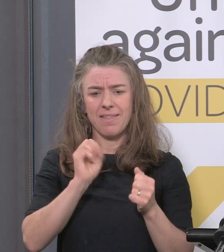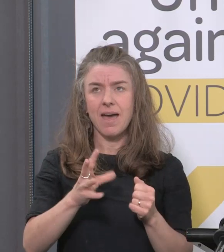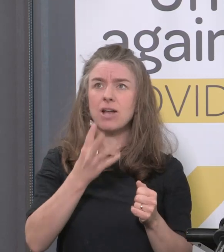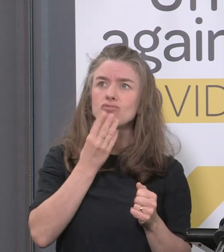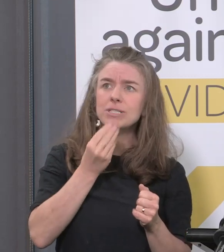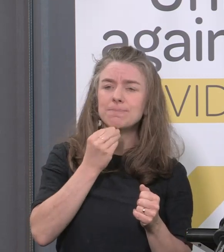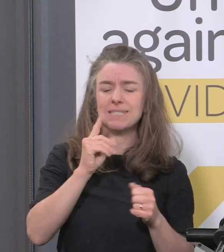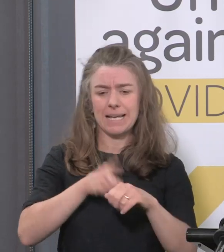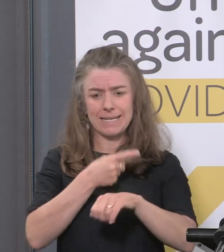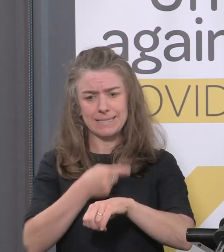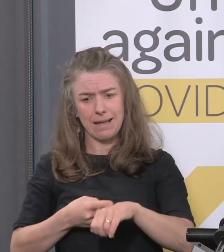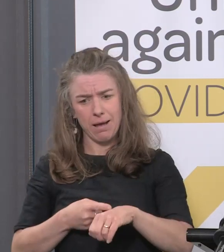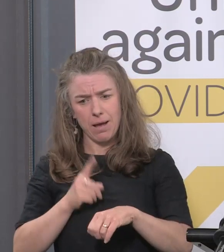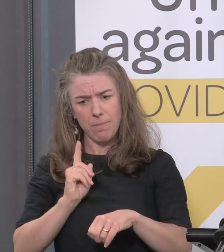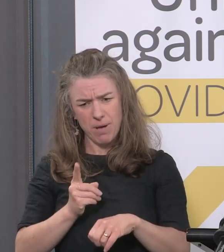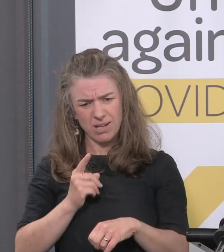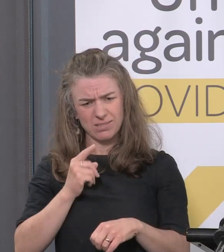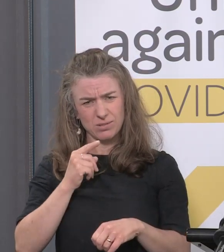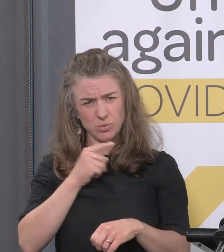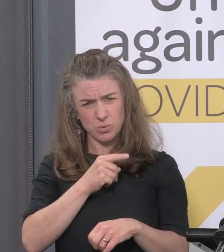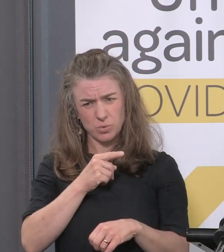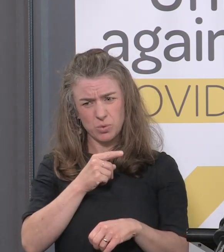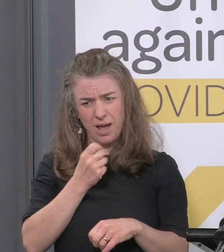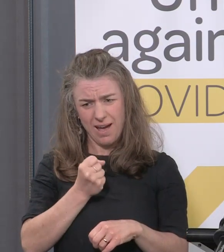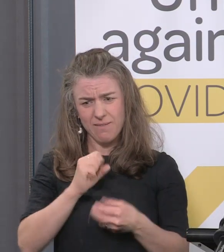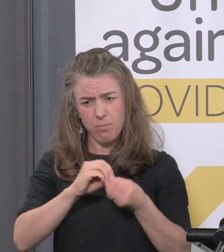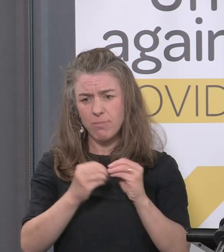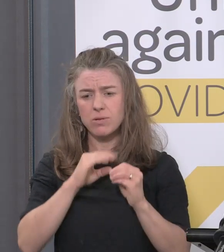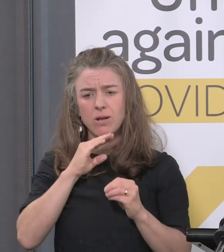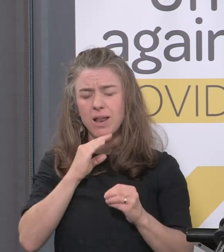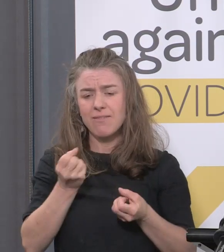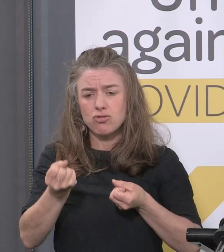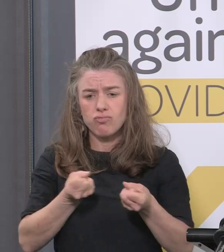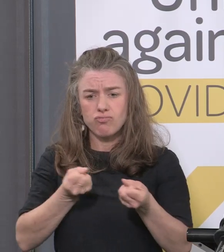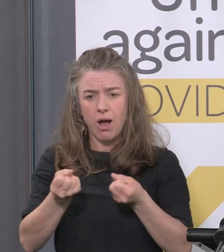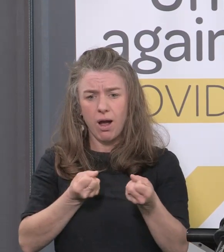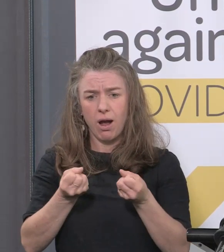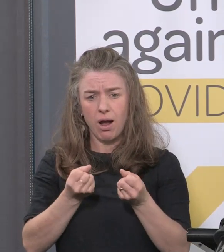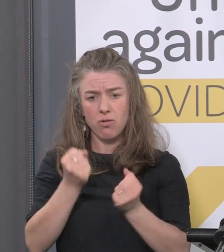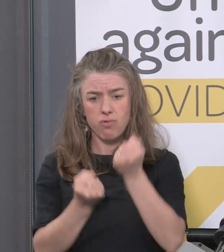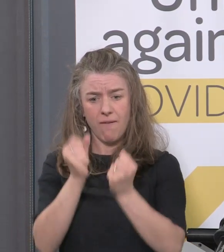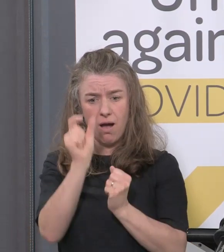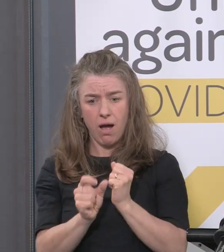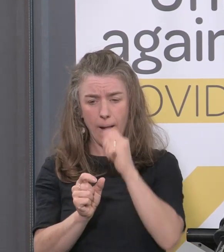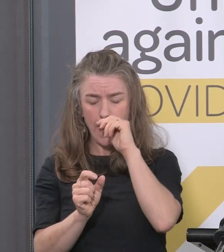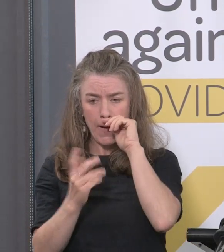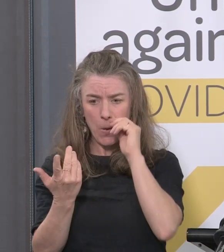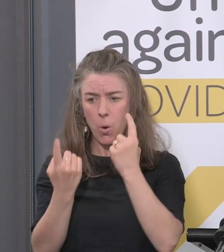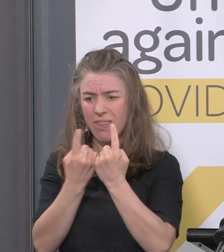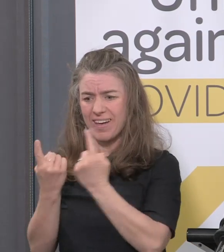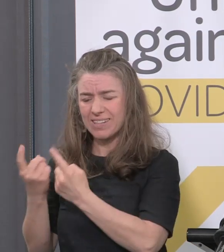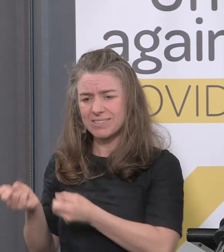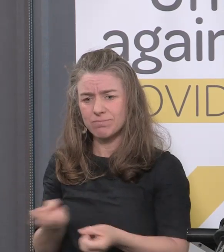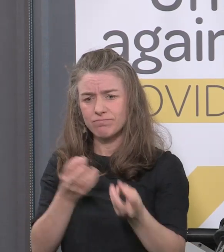rushes. But are you facing troubles with, say, truck driver shortages and moving stock around the country? That's obviously a specialist skill.